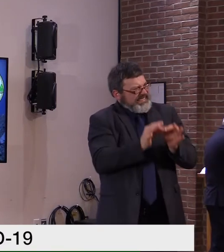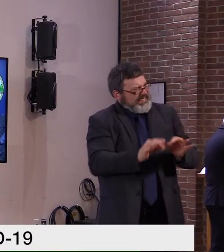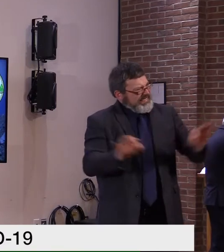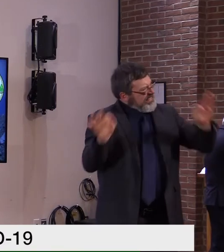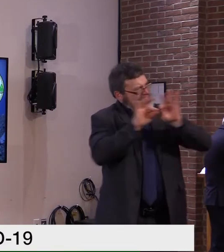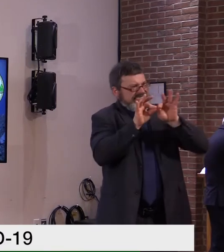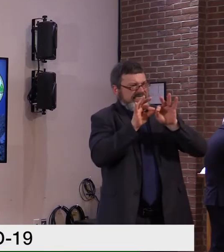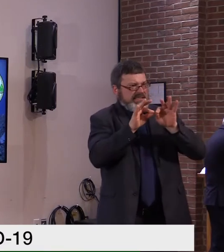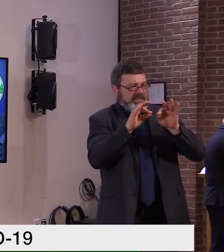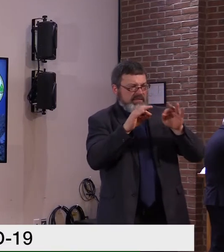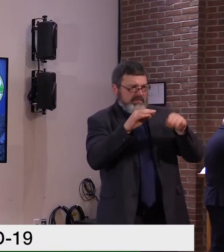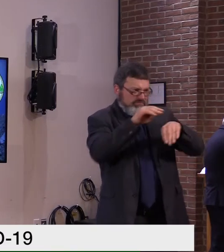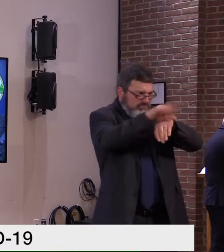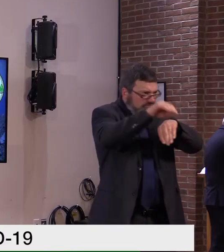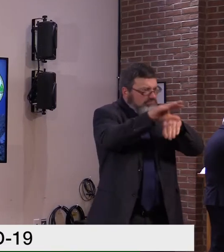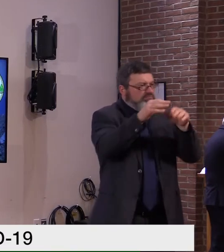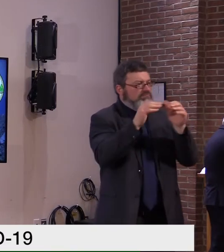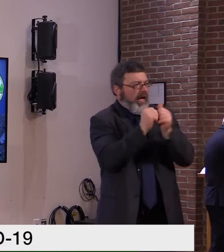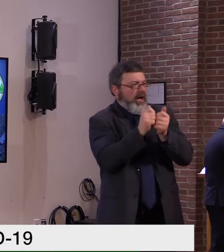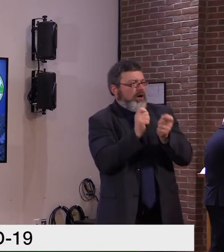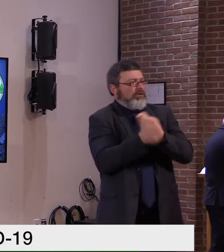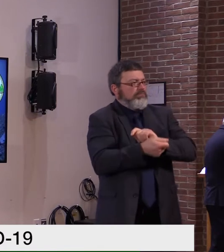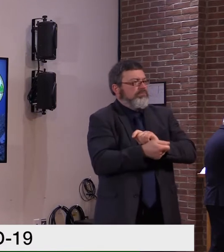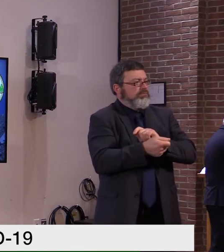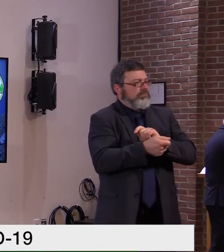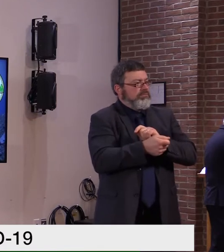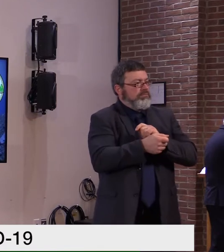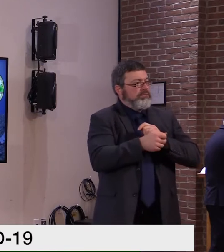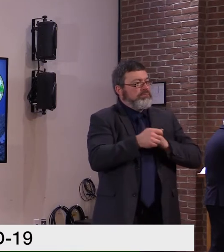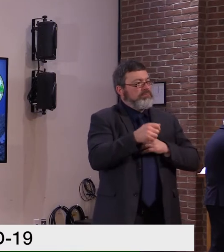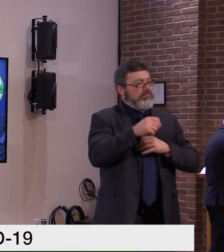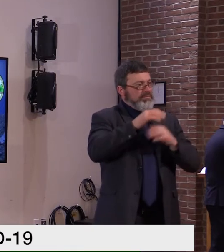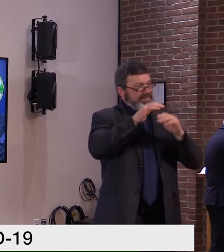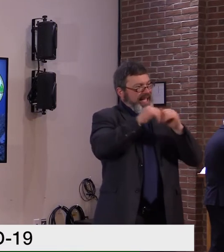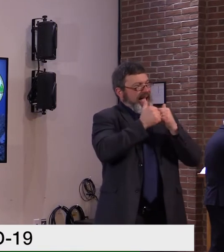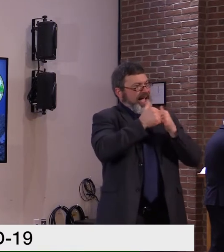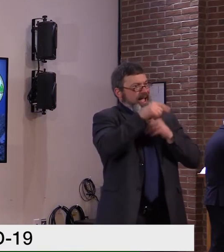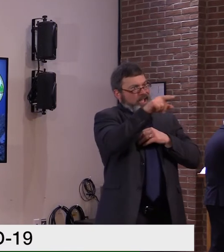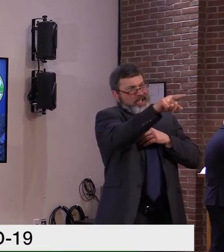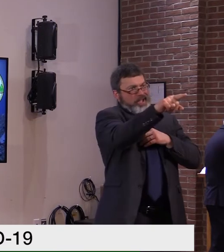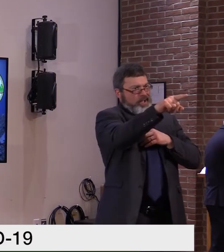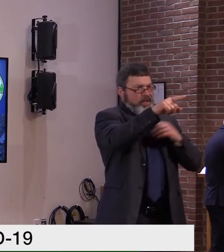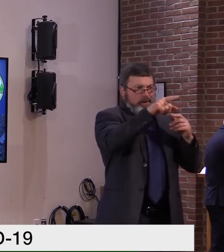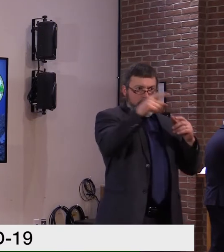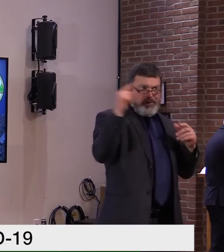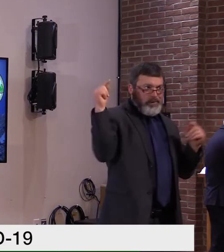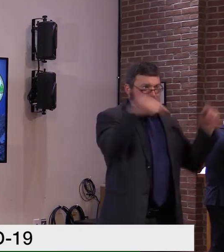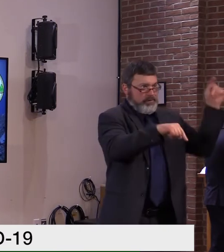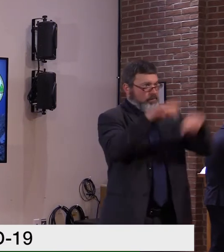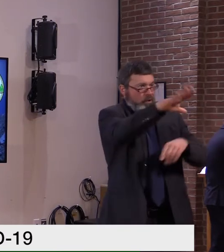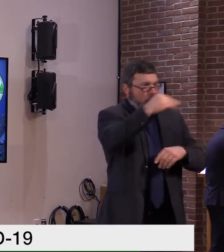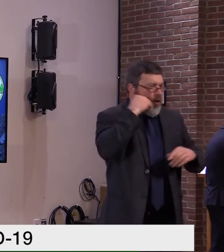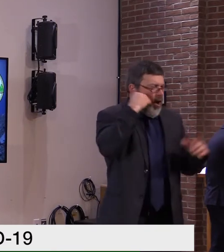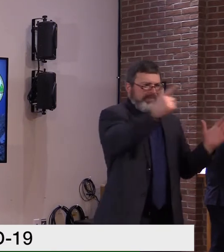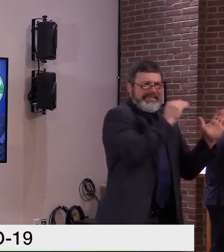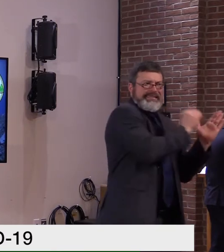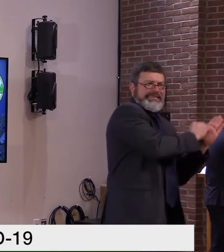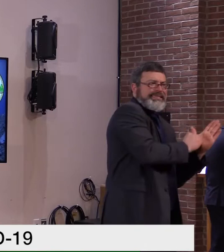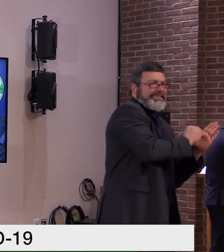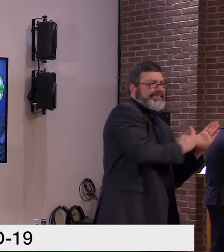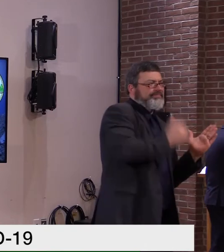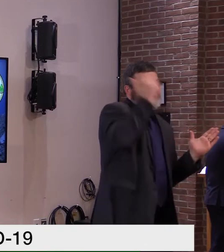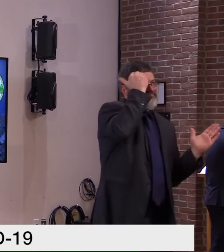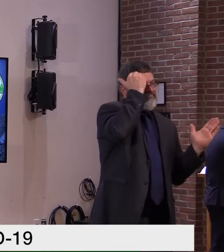own life, to keep a really good list of who you've been around. Because there may be situations when we can't reach everyone we need